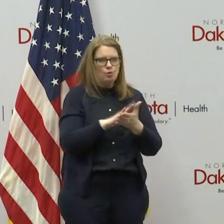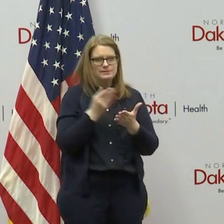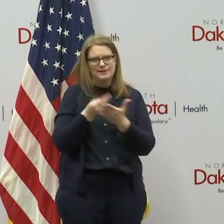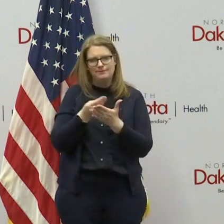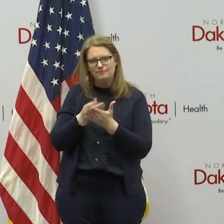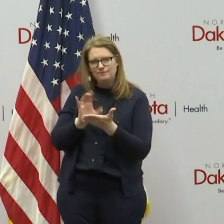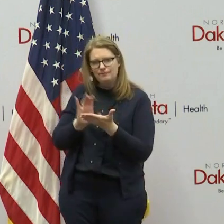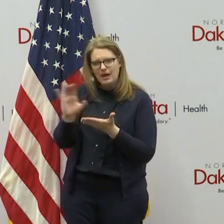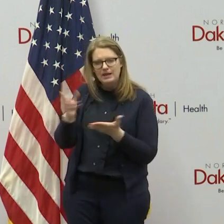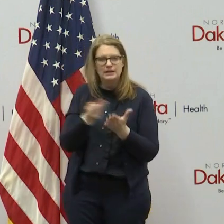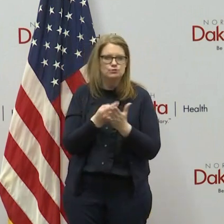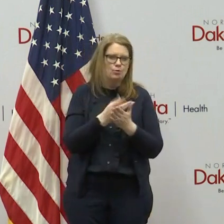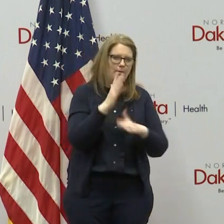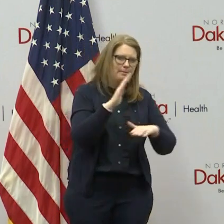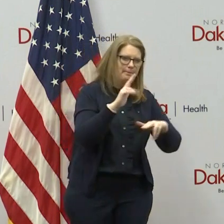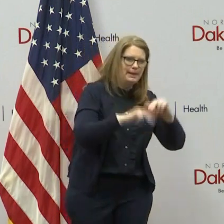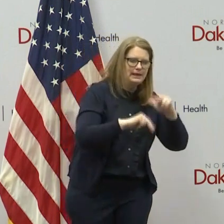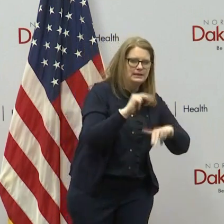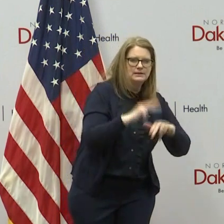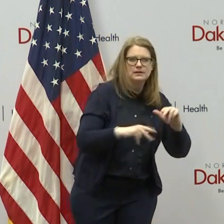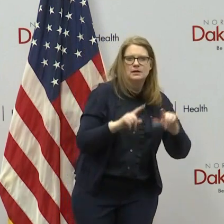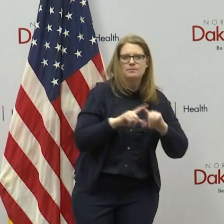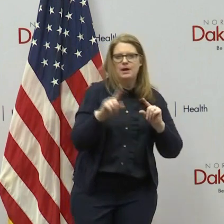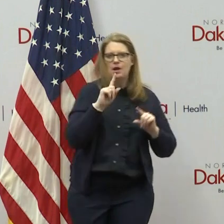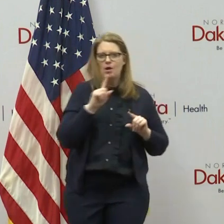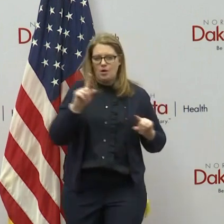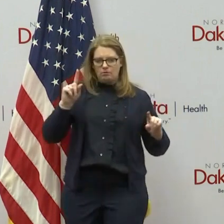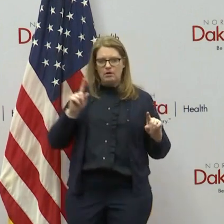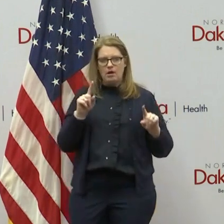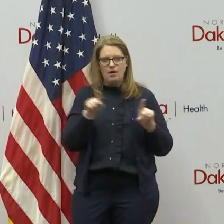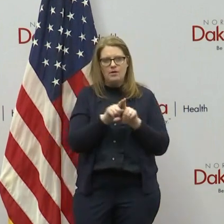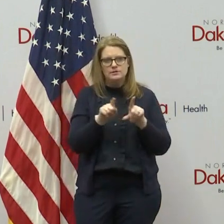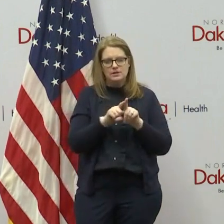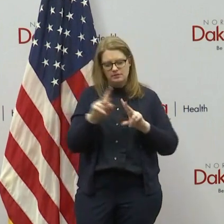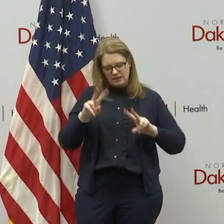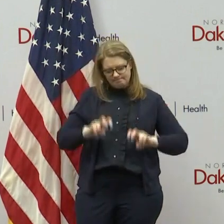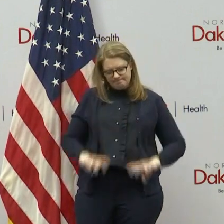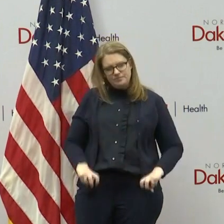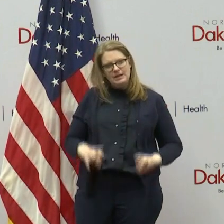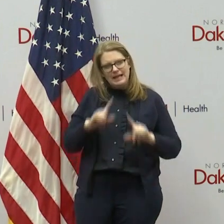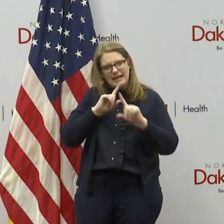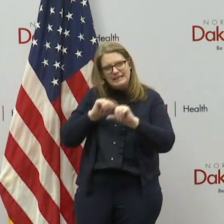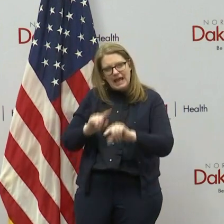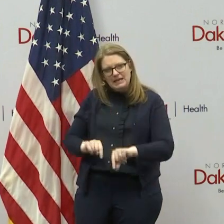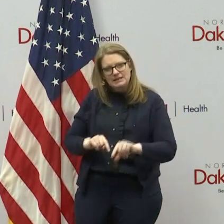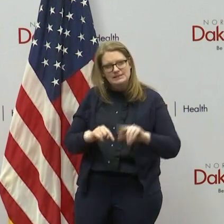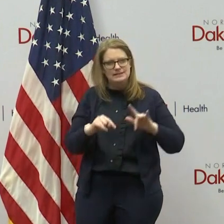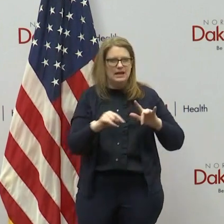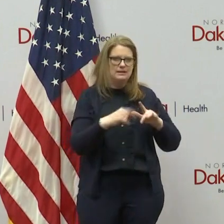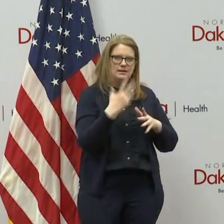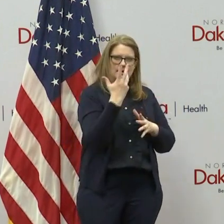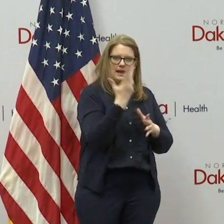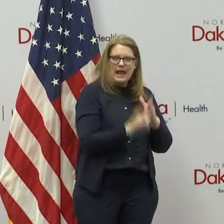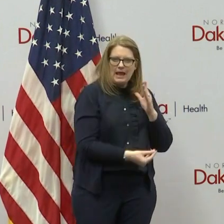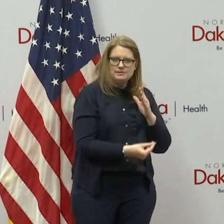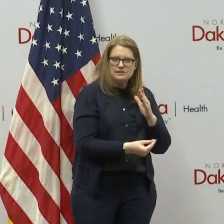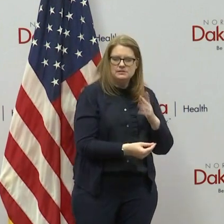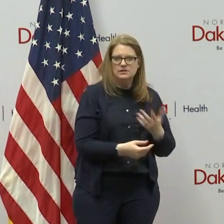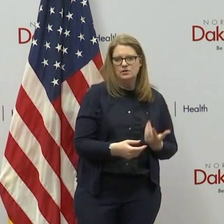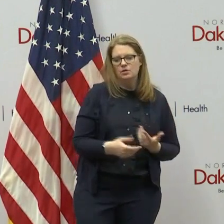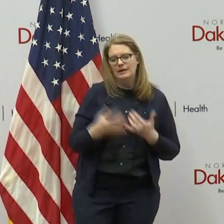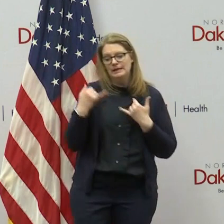and school buildings, but also things like reevaluating attendance and absence policies. We know that right now, if a student is home